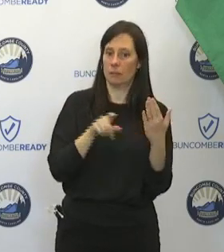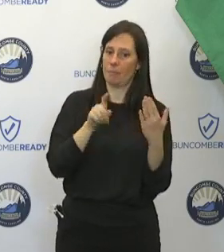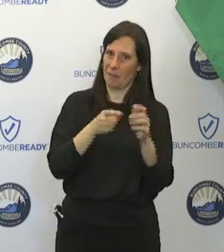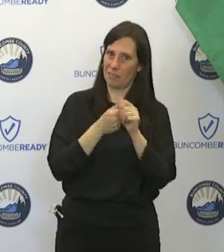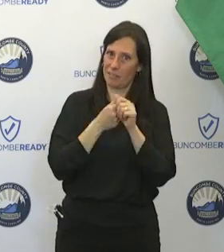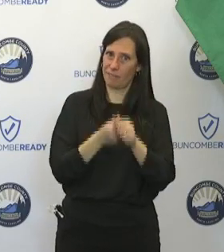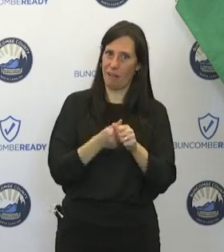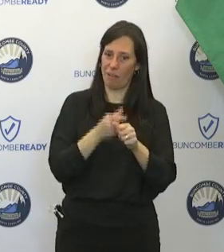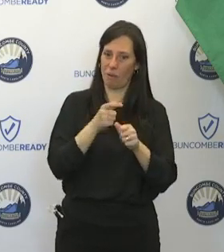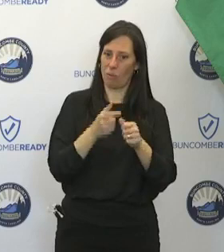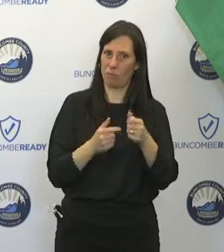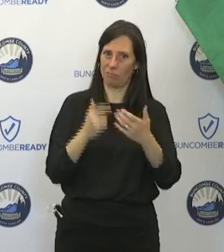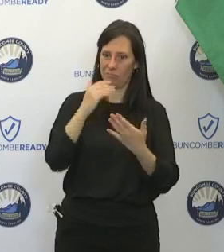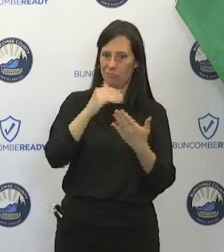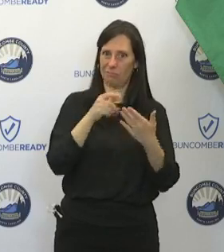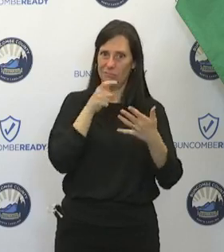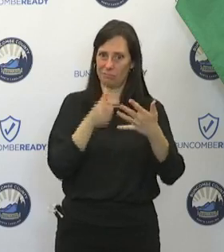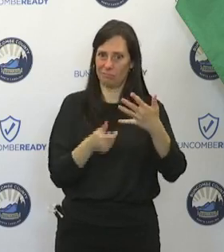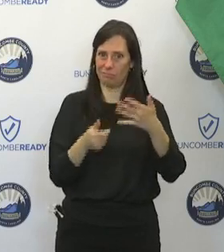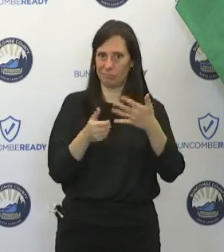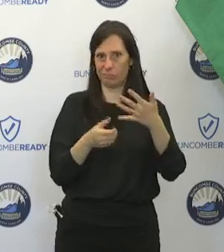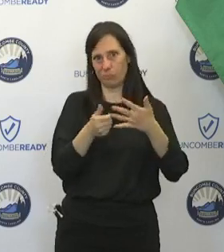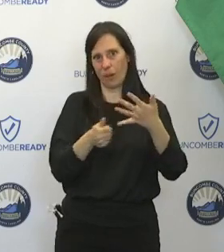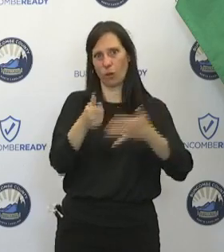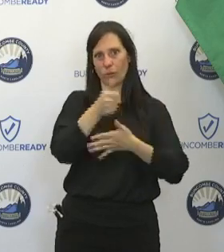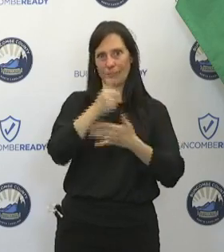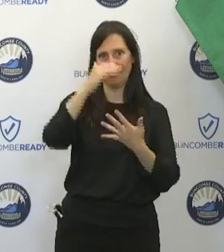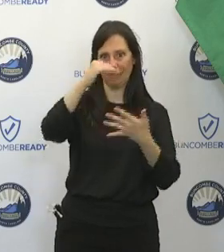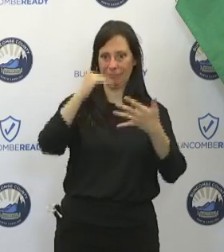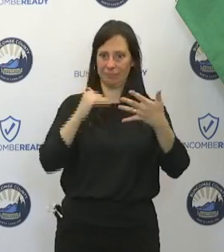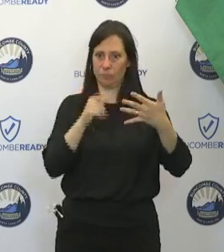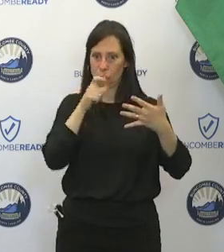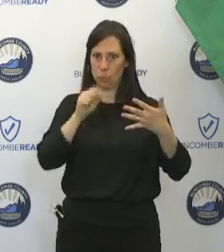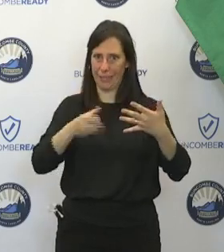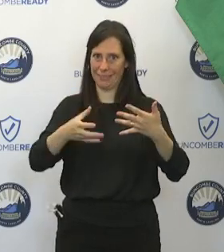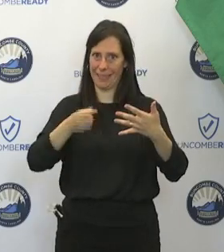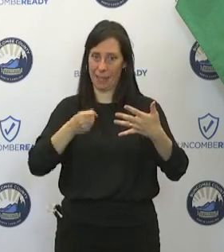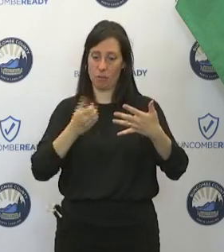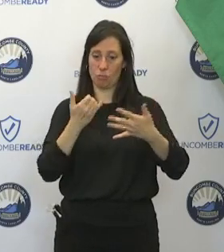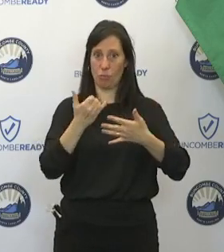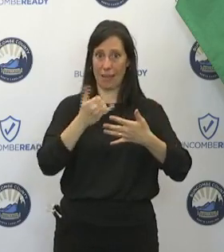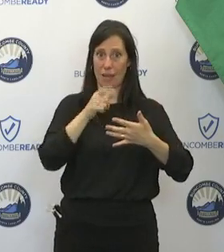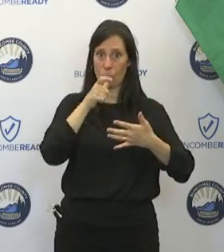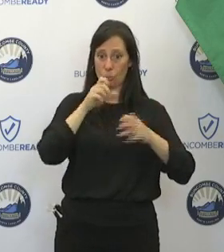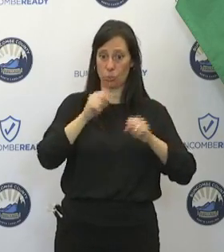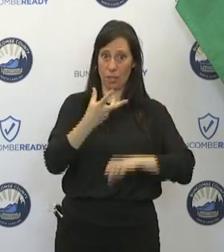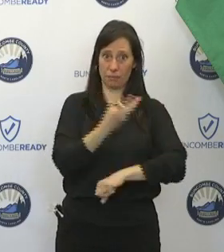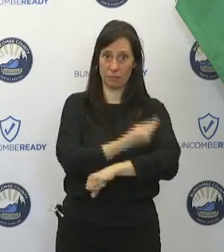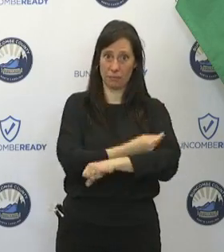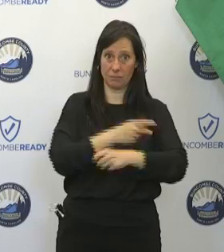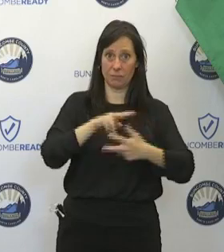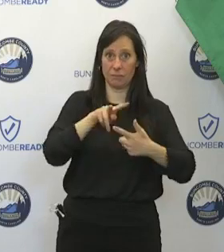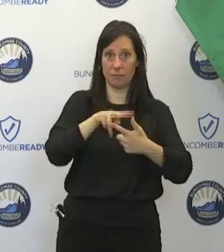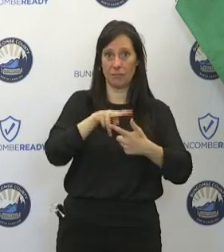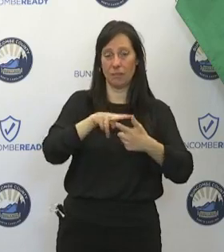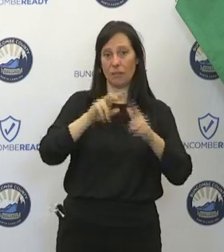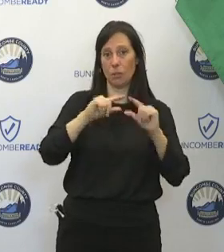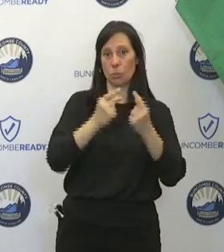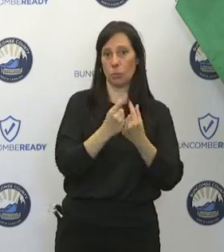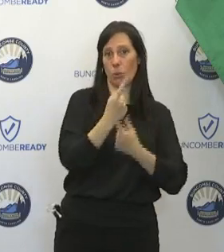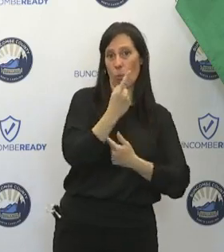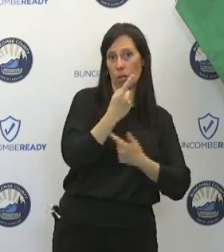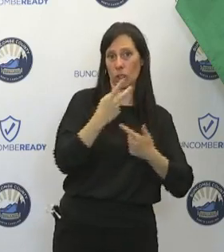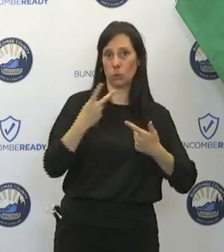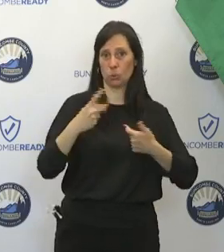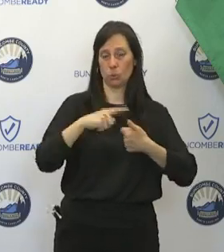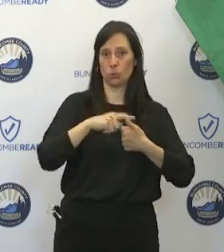groups. At this time, Group 1, healthcare workers, and Group 2, individuals 65 years and older.